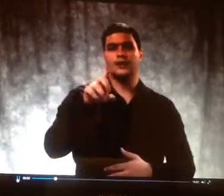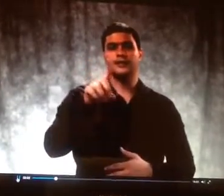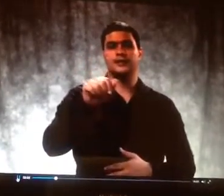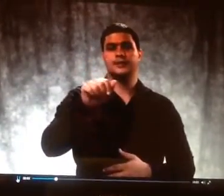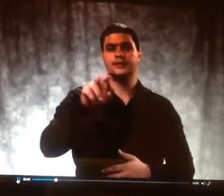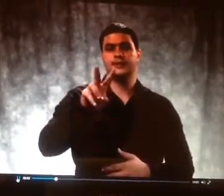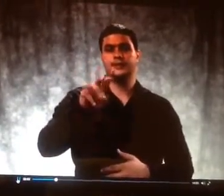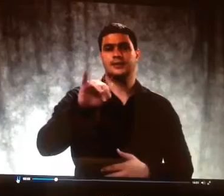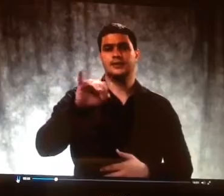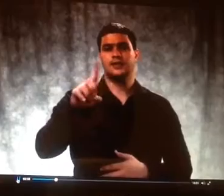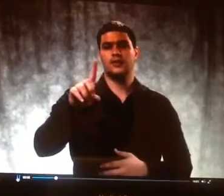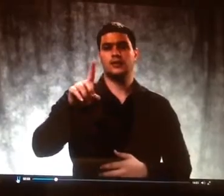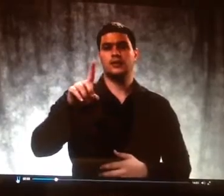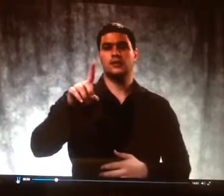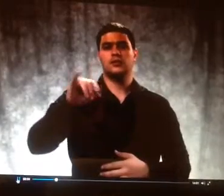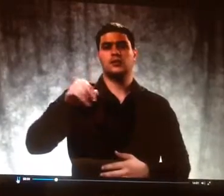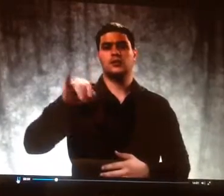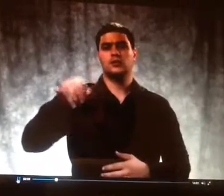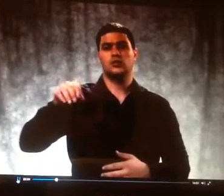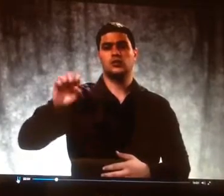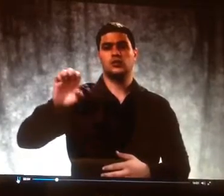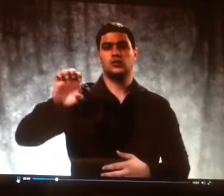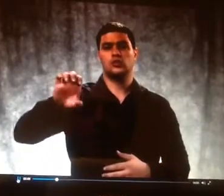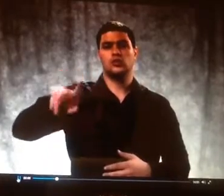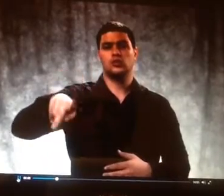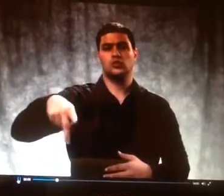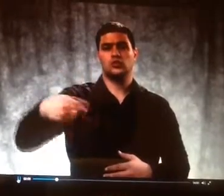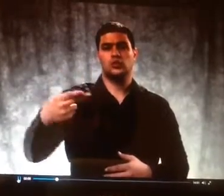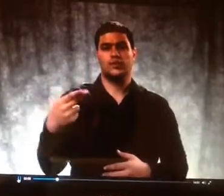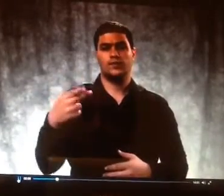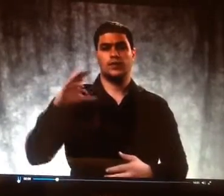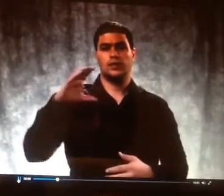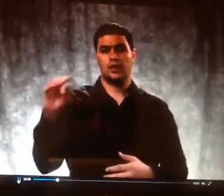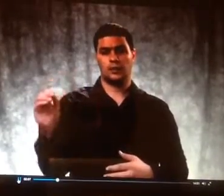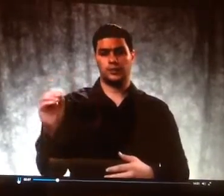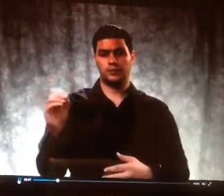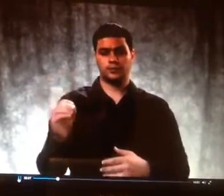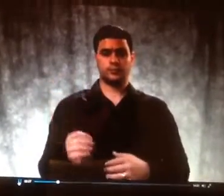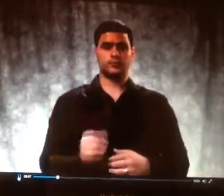And DJJ is the David J. Joseph Company.